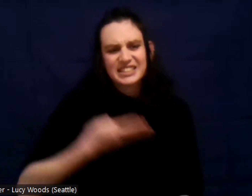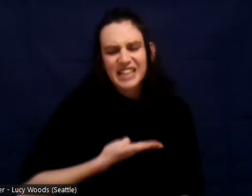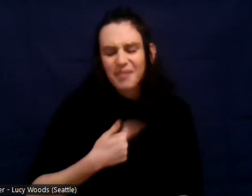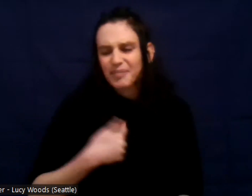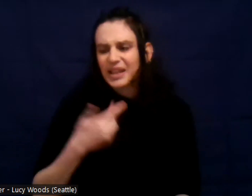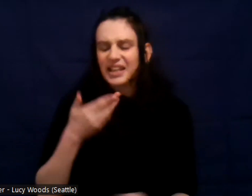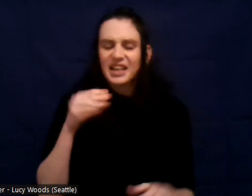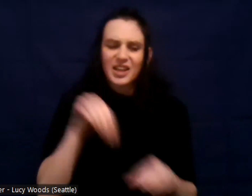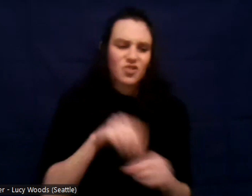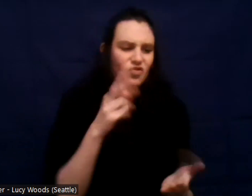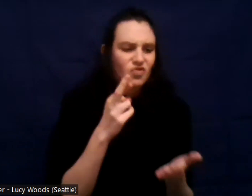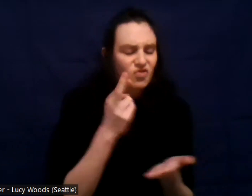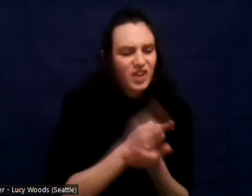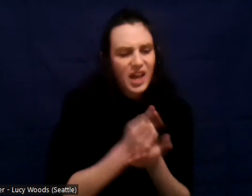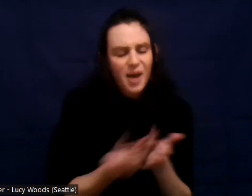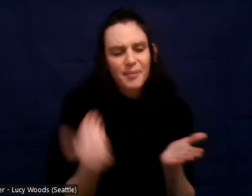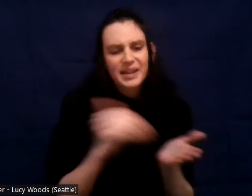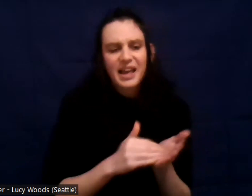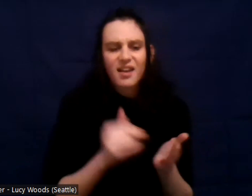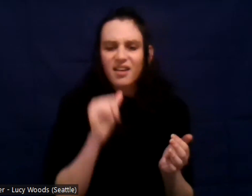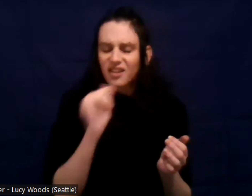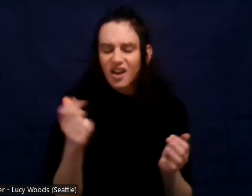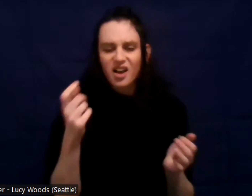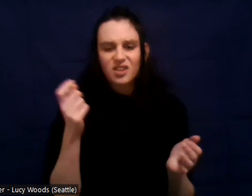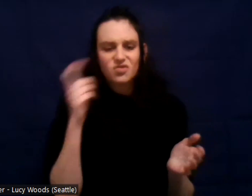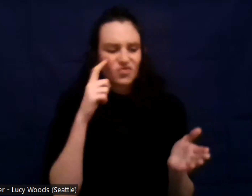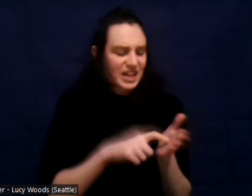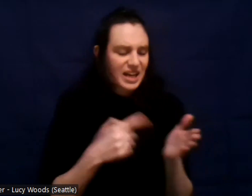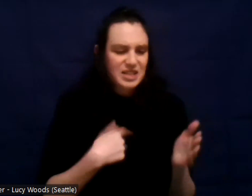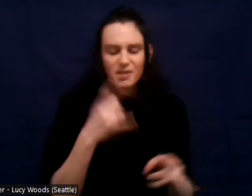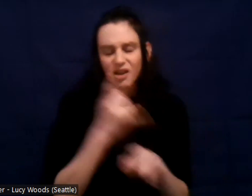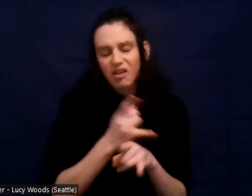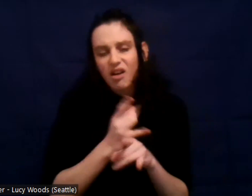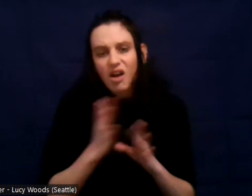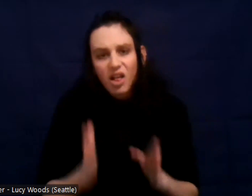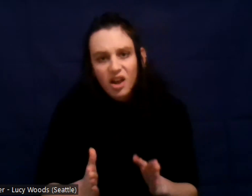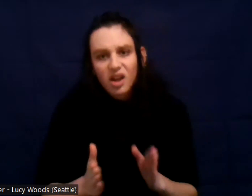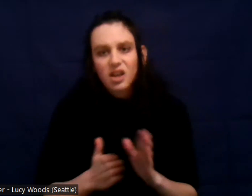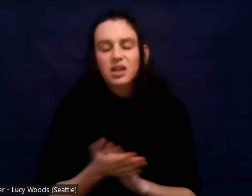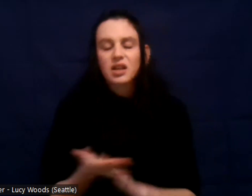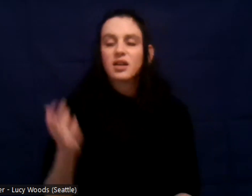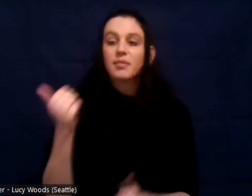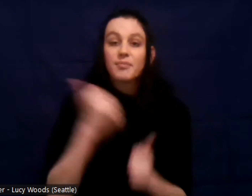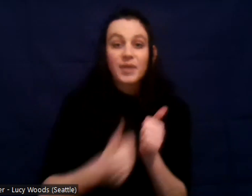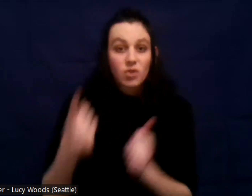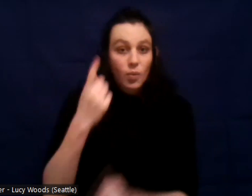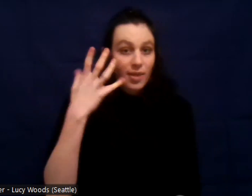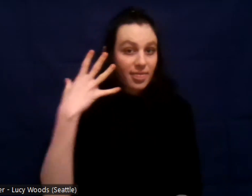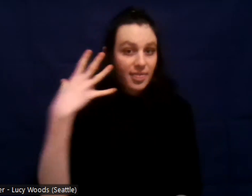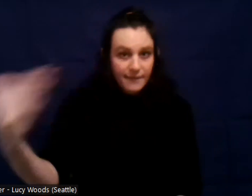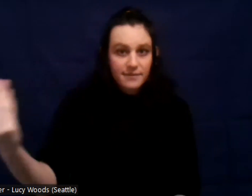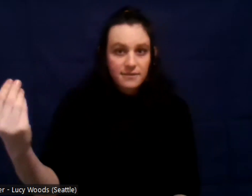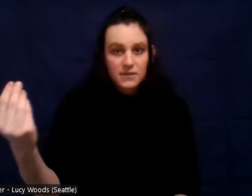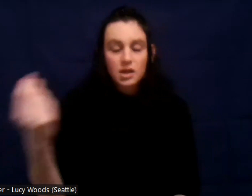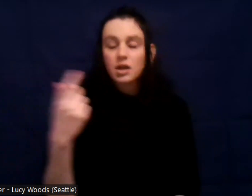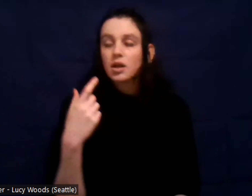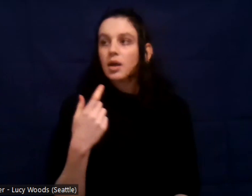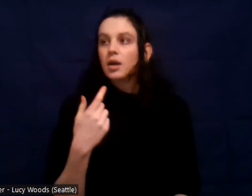not acknowledging like the truth of my situation at that point. And then everyone left, and I found myself in my